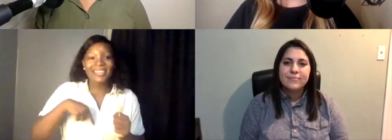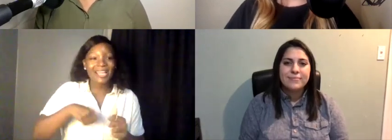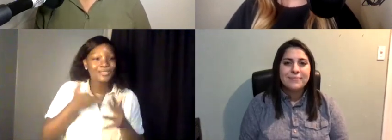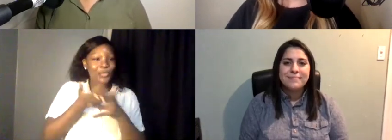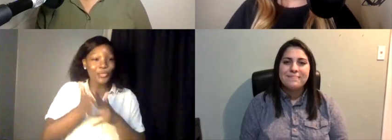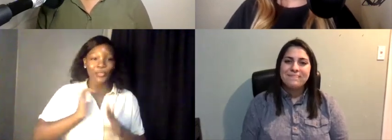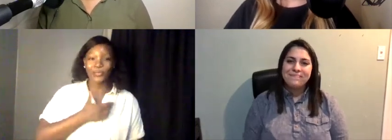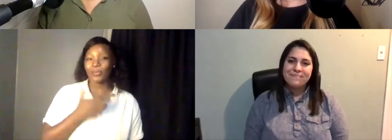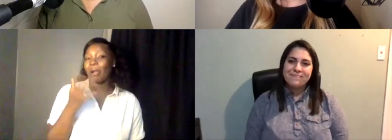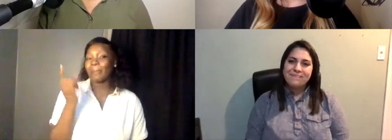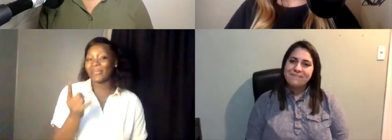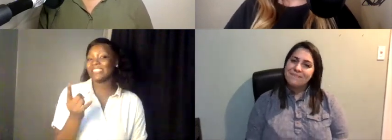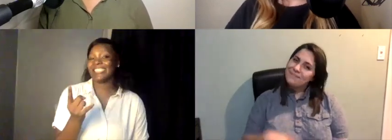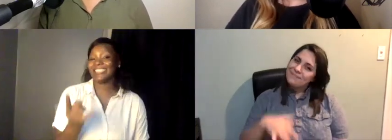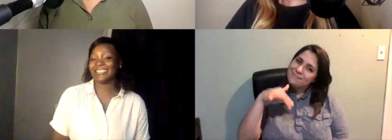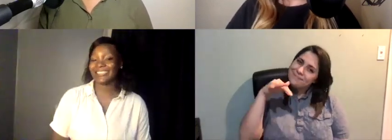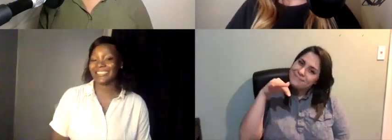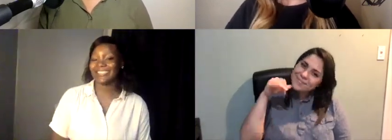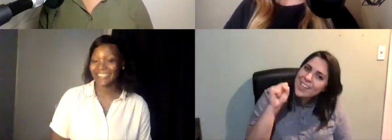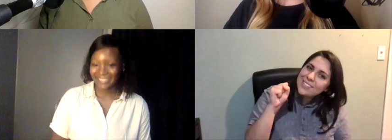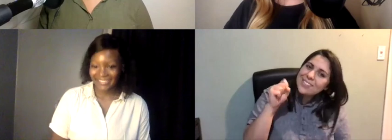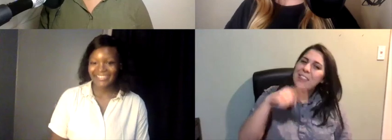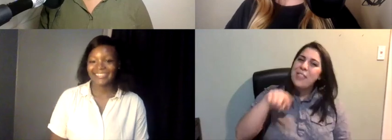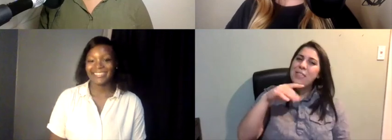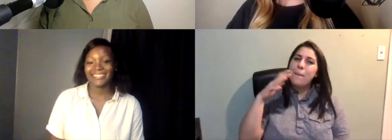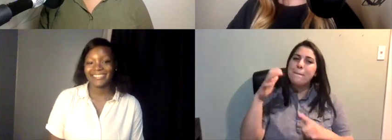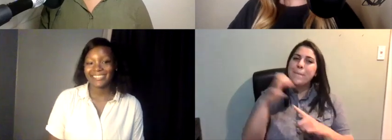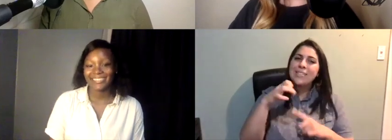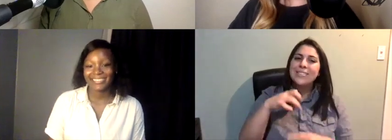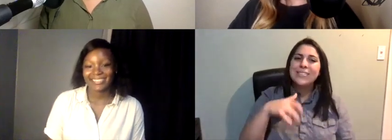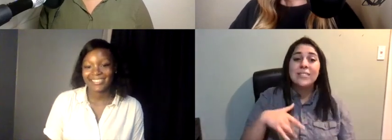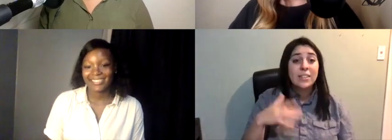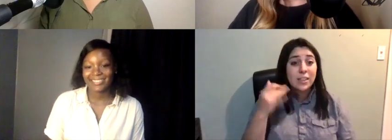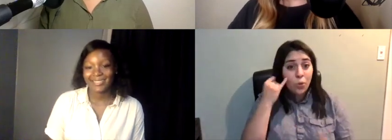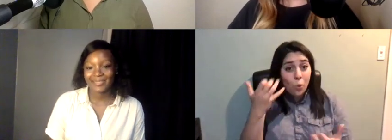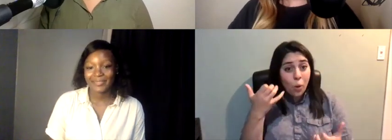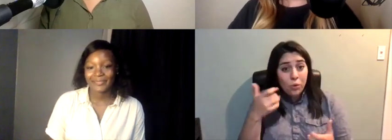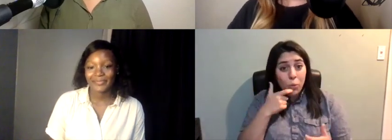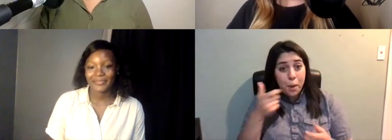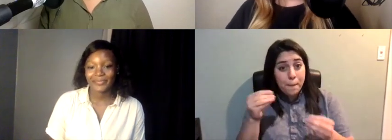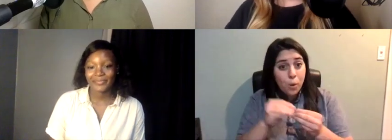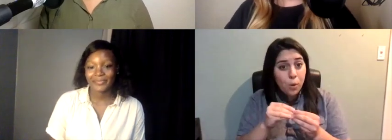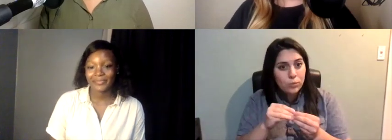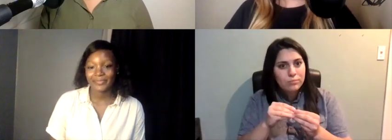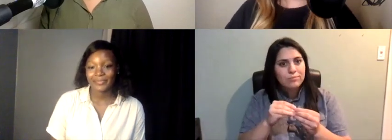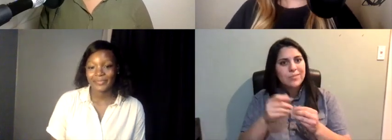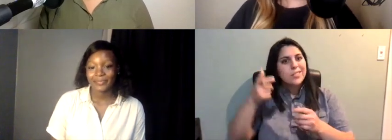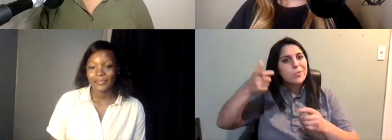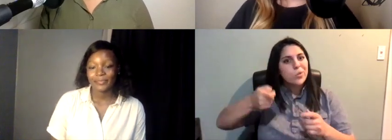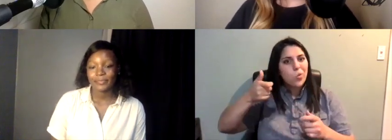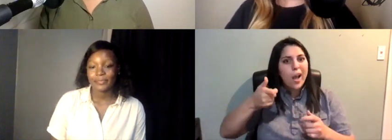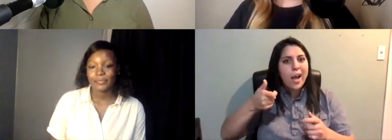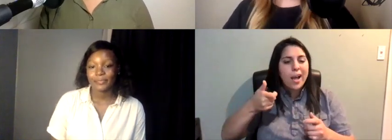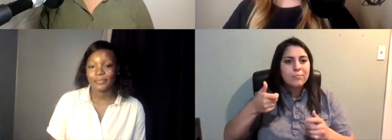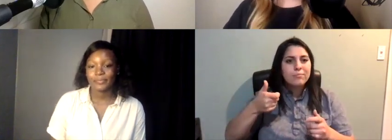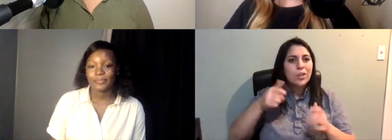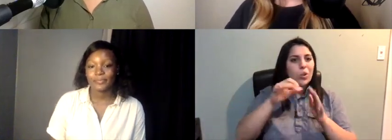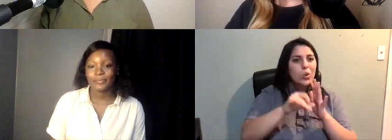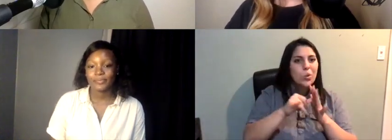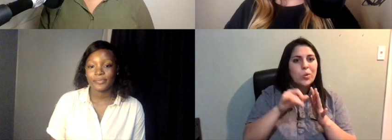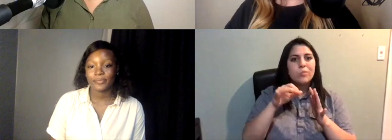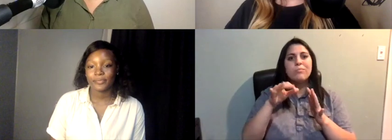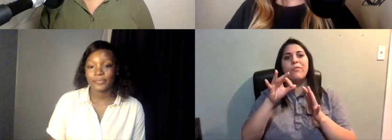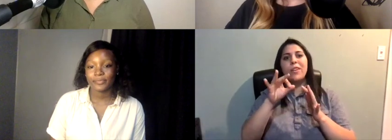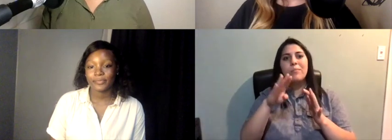best. And if you guys want more, like our episodes, you can subscribe wherever you get your podcasts, save, leave us a